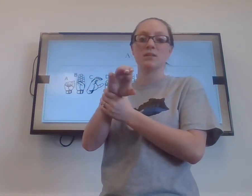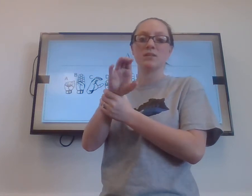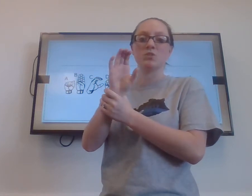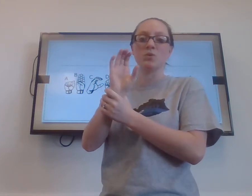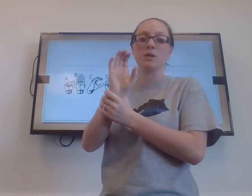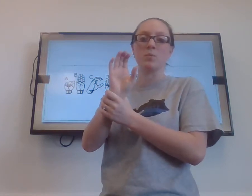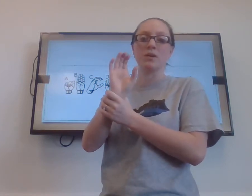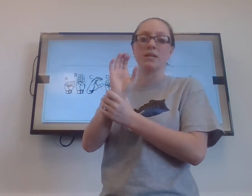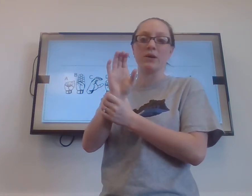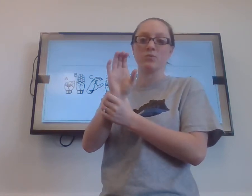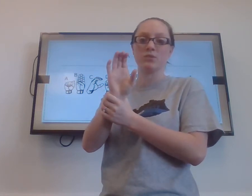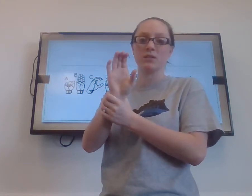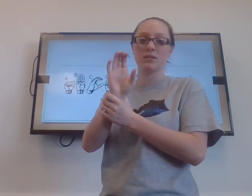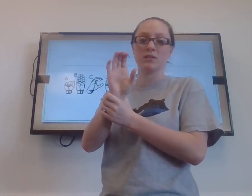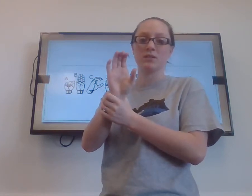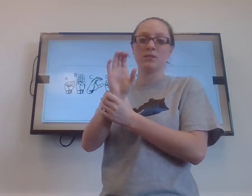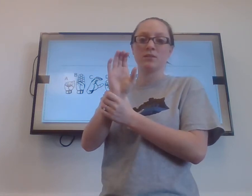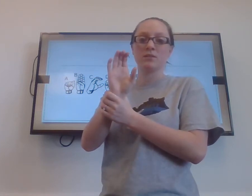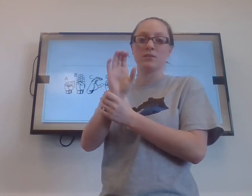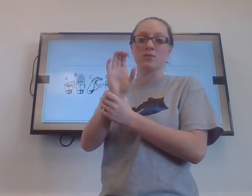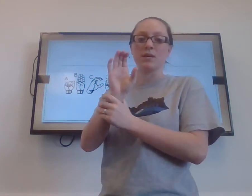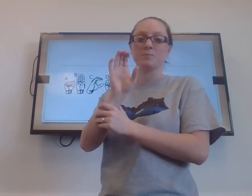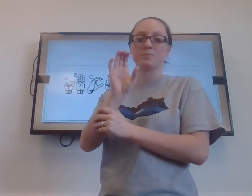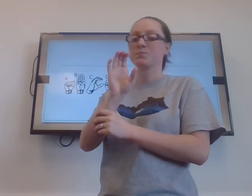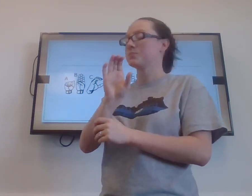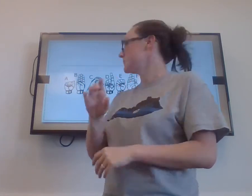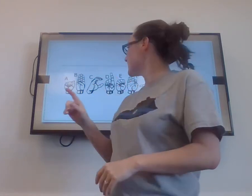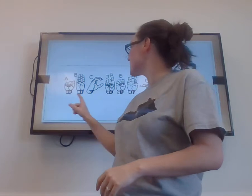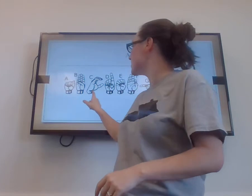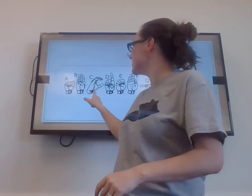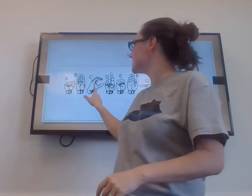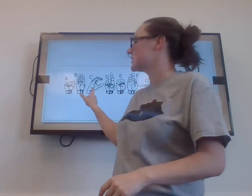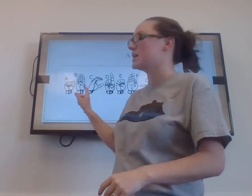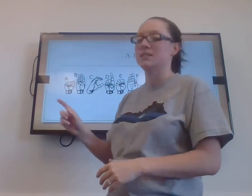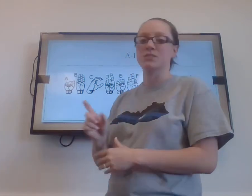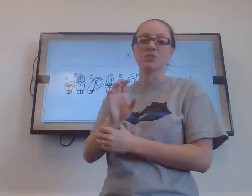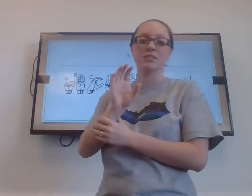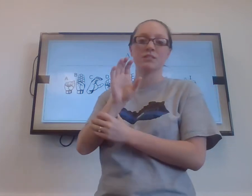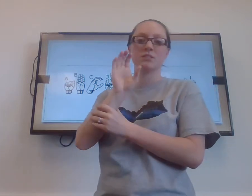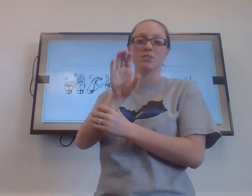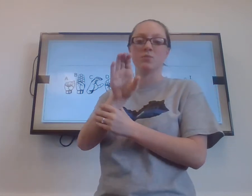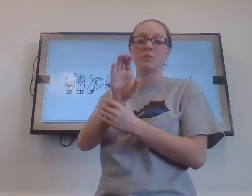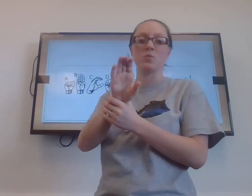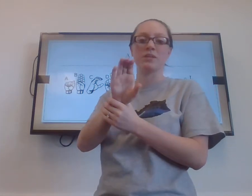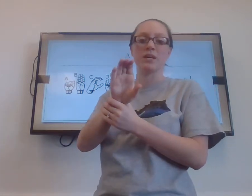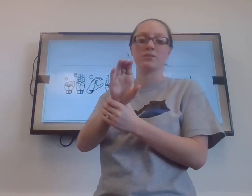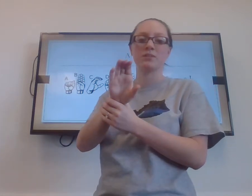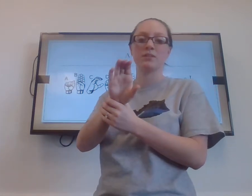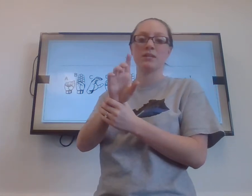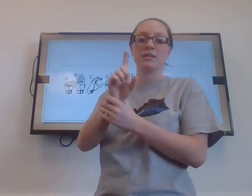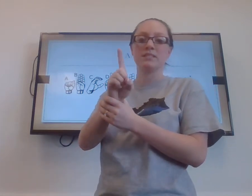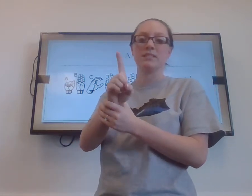so you want it pointed out. Okay? So this is kind of incorrect. So you want it pointed out.